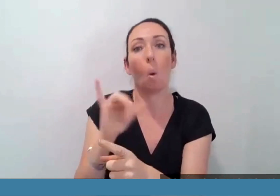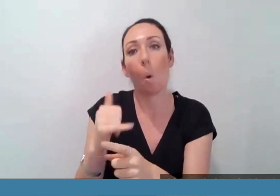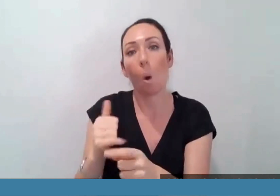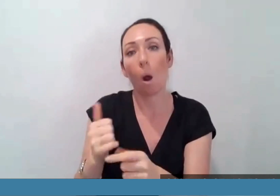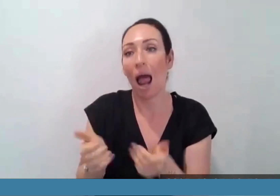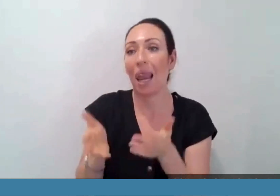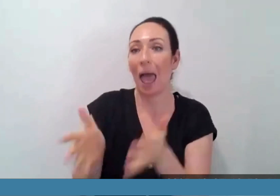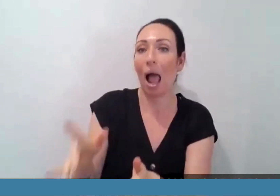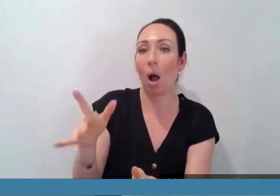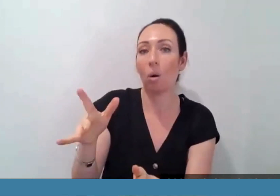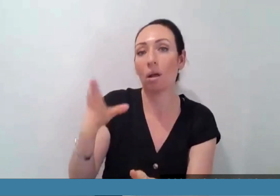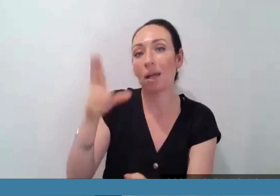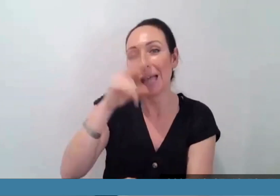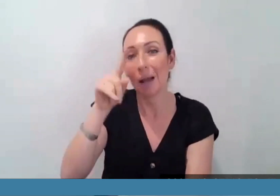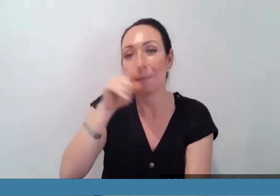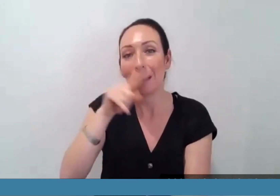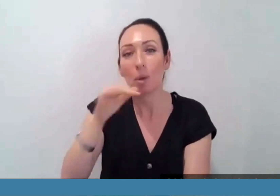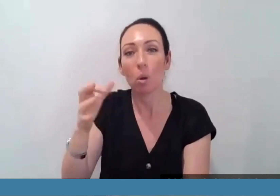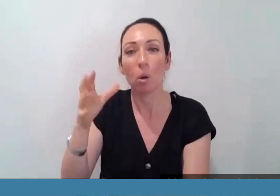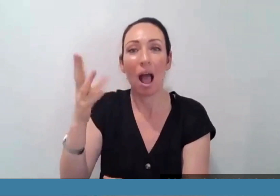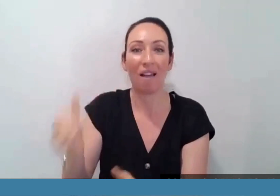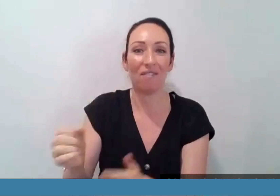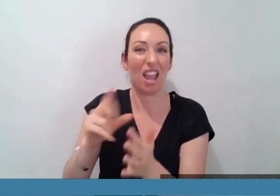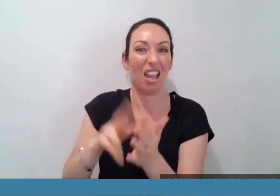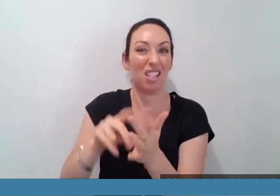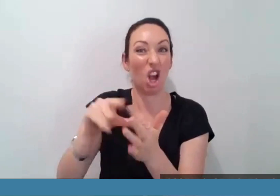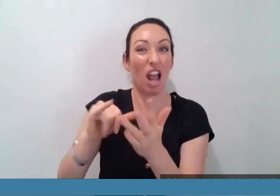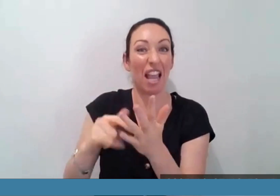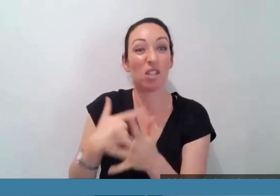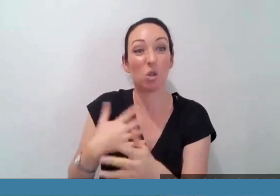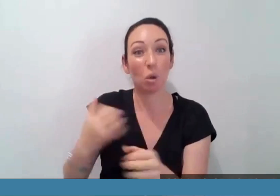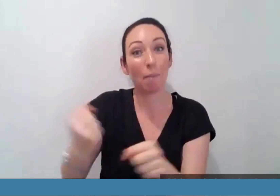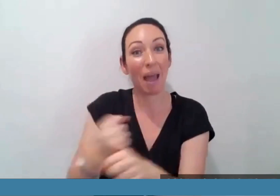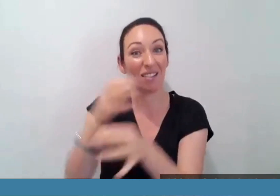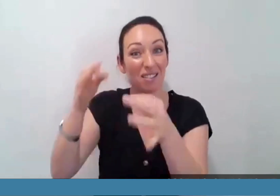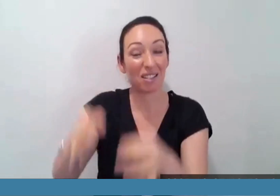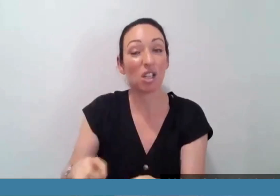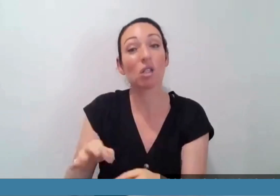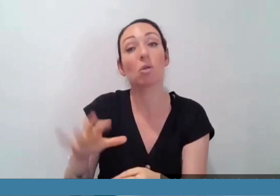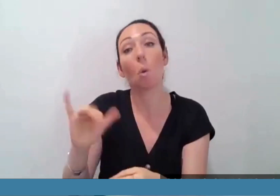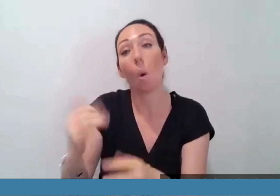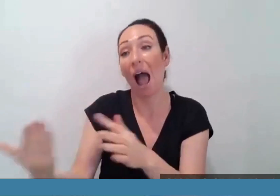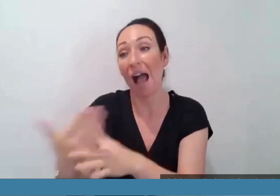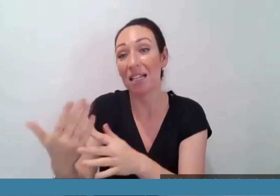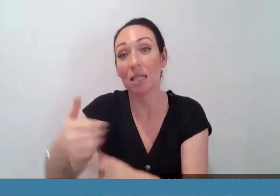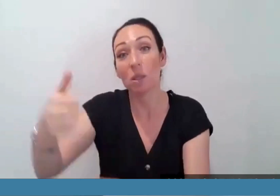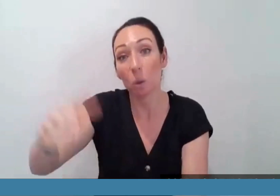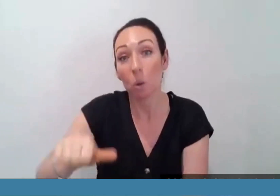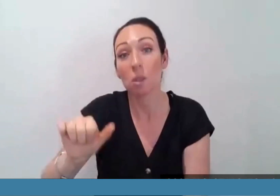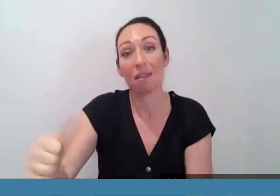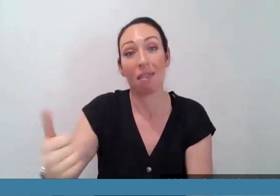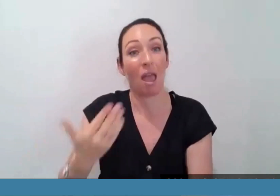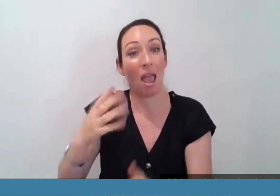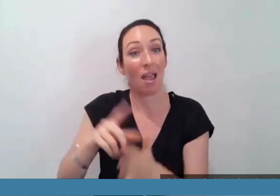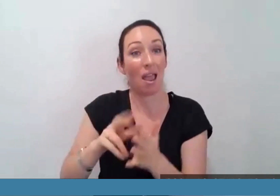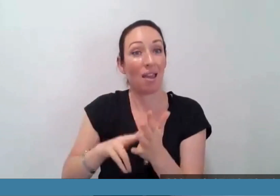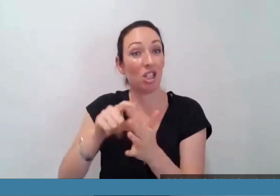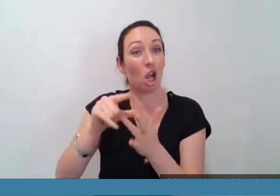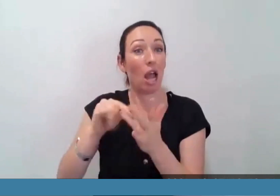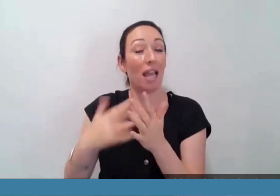informed decisions about the transition to access and use of NDIS employment supports, and providers' ability